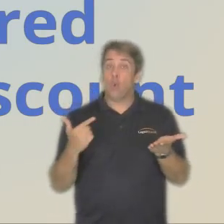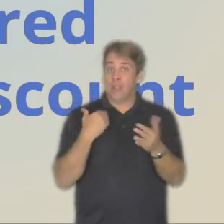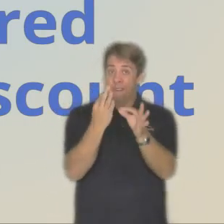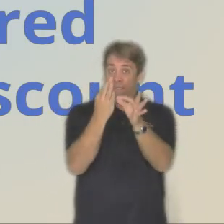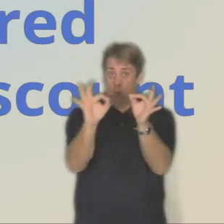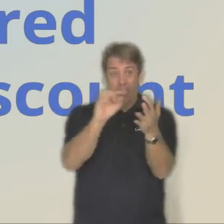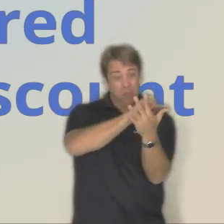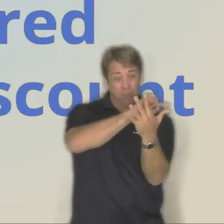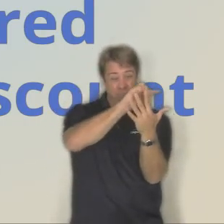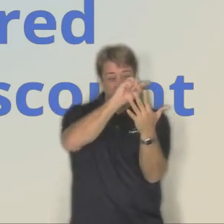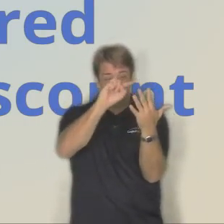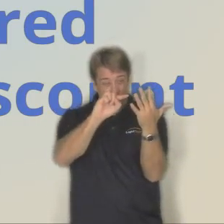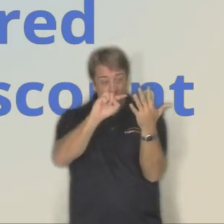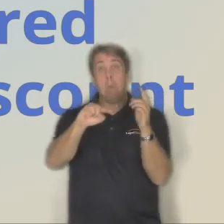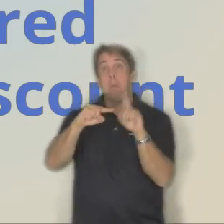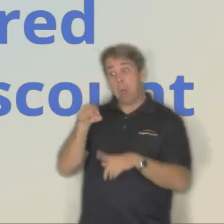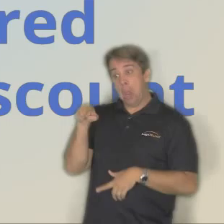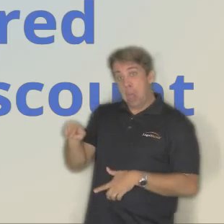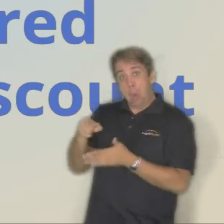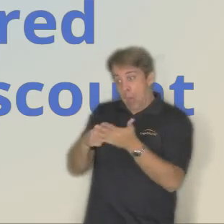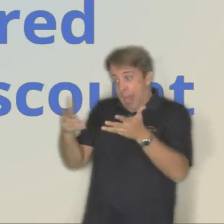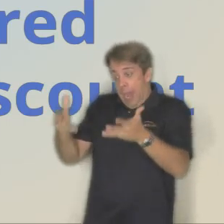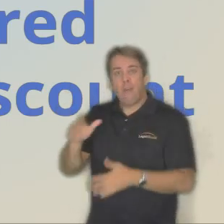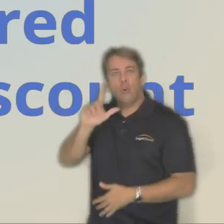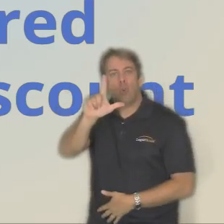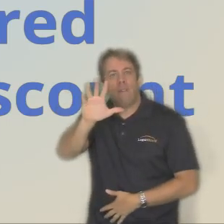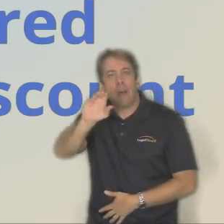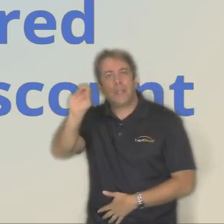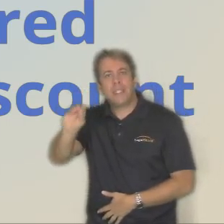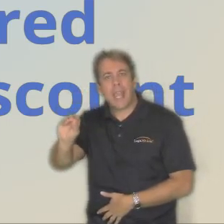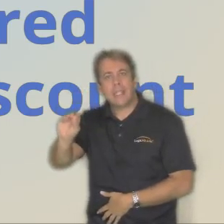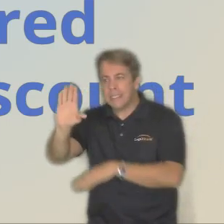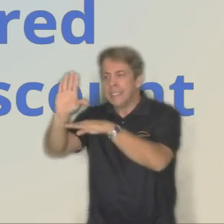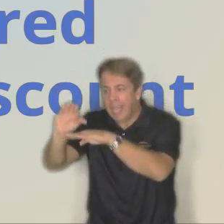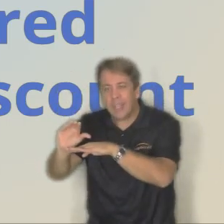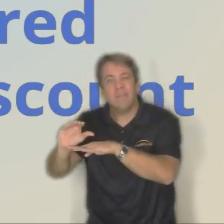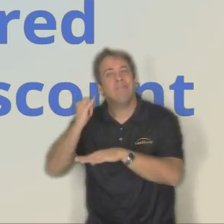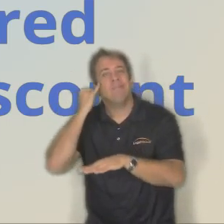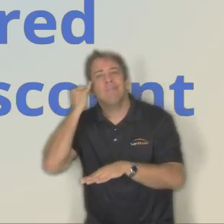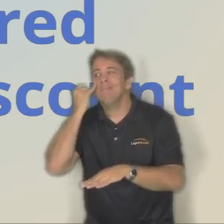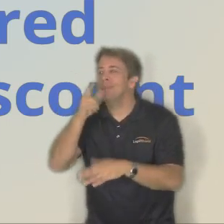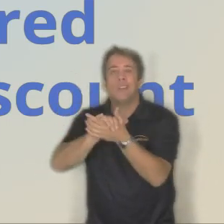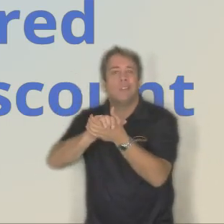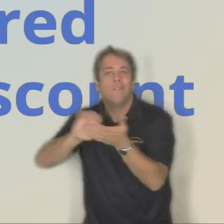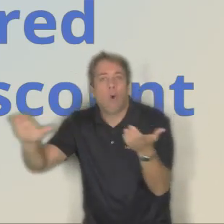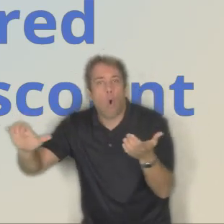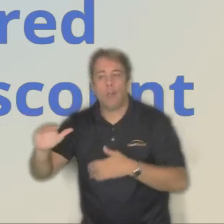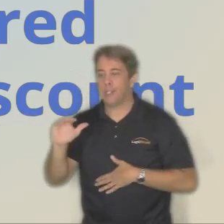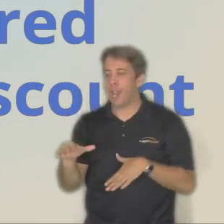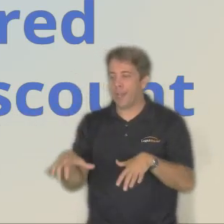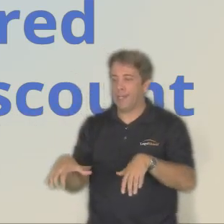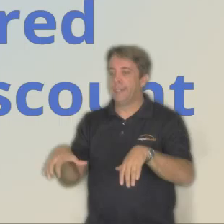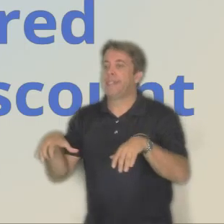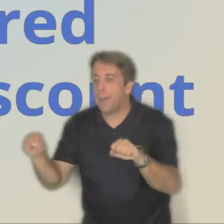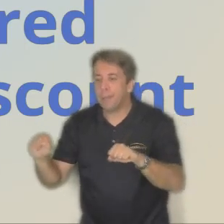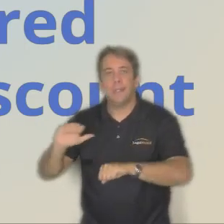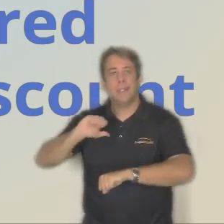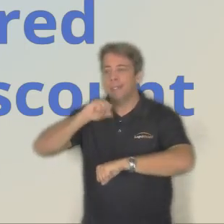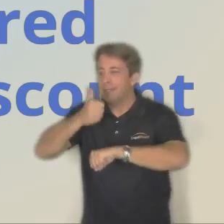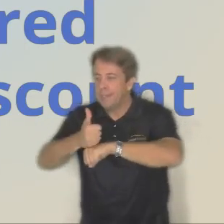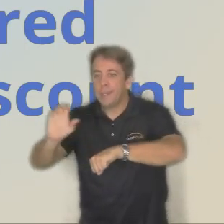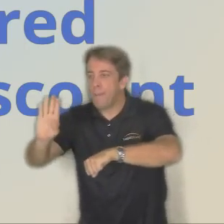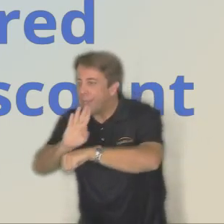is covered 100% by our membership, we have a 25% discount for issues like a divorce proceeding, adopting a